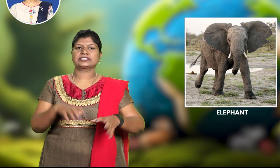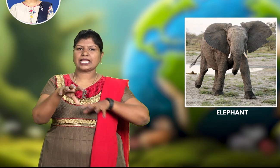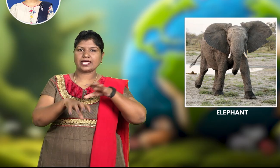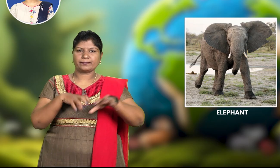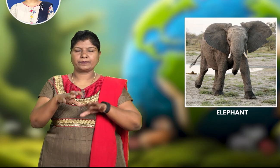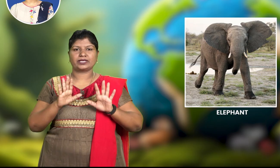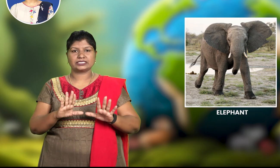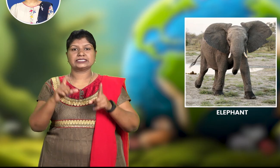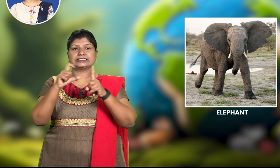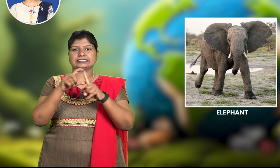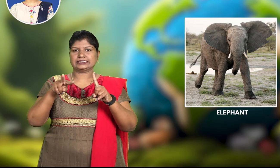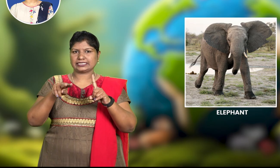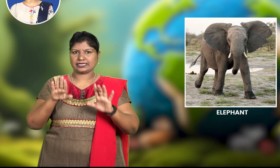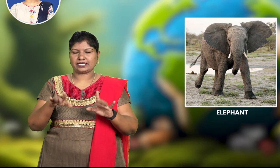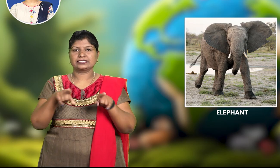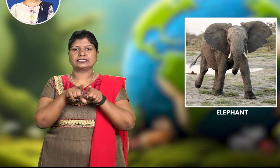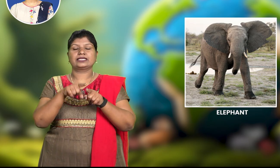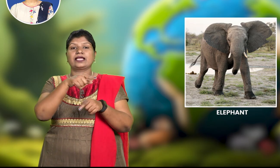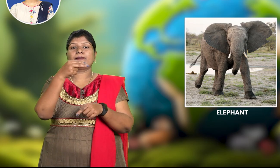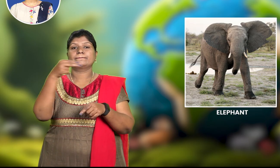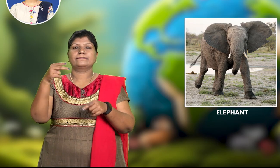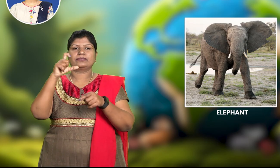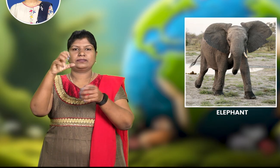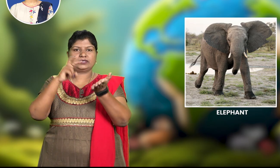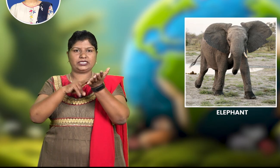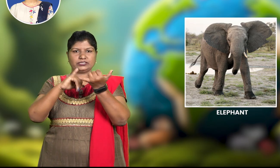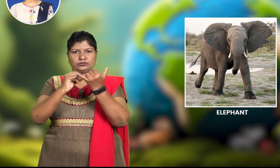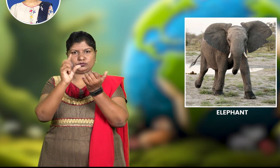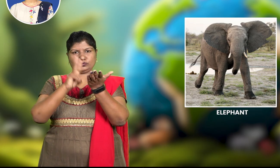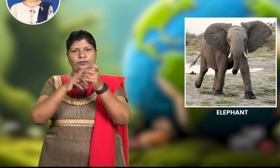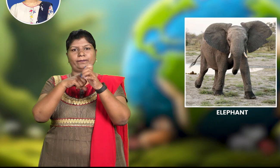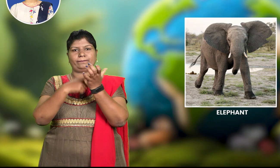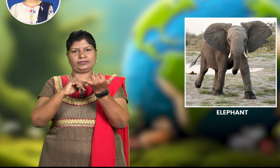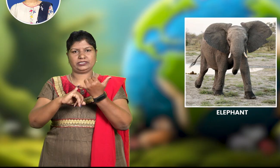animals are described as consumers.